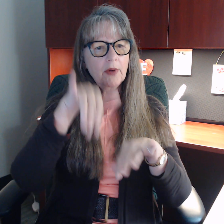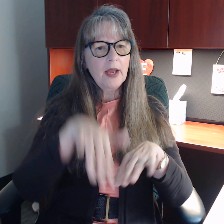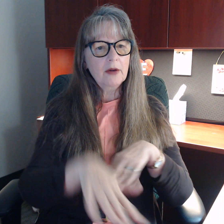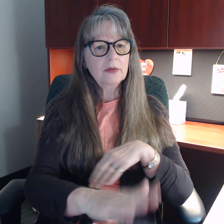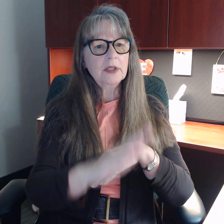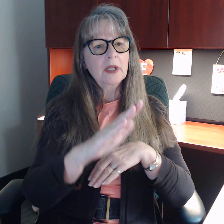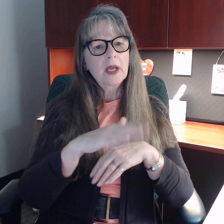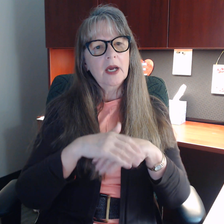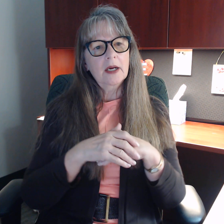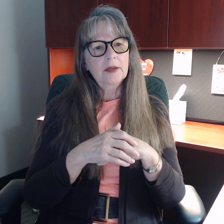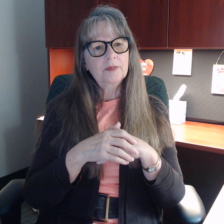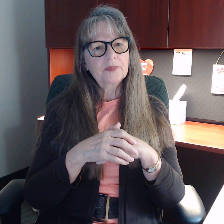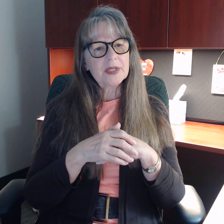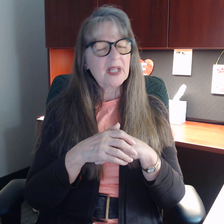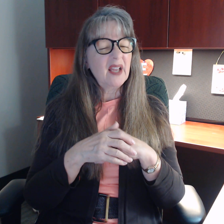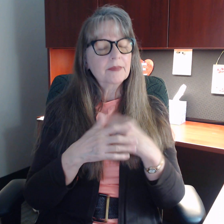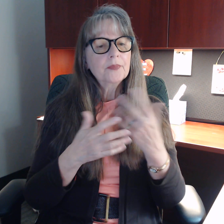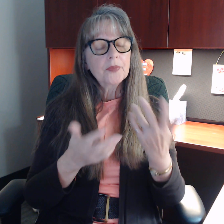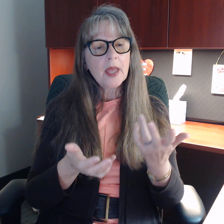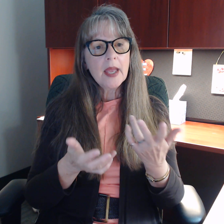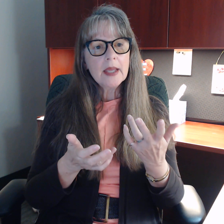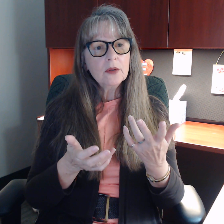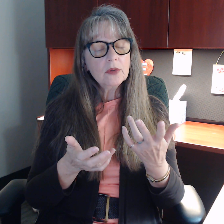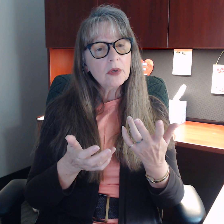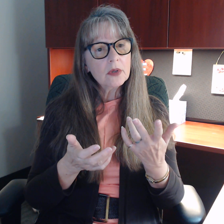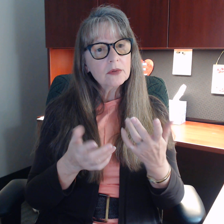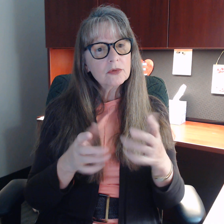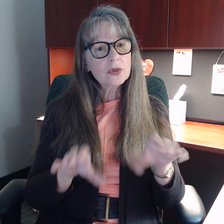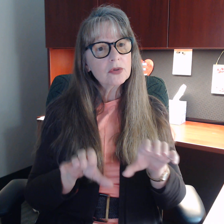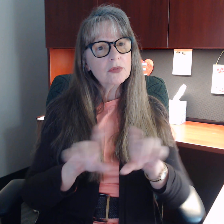playground and slide, and just do different